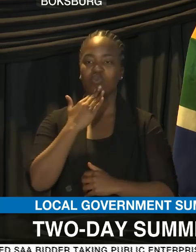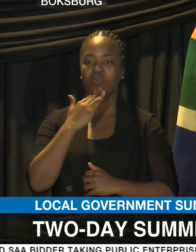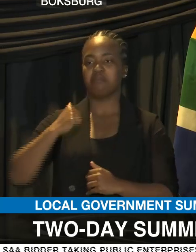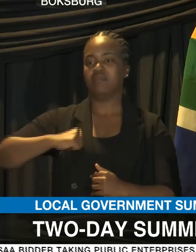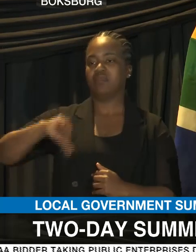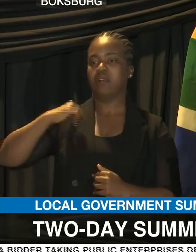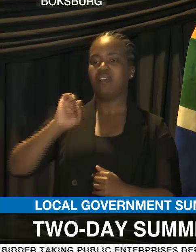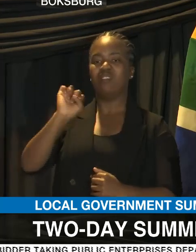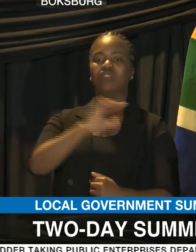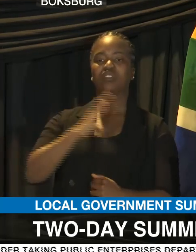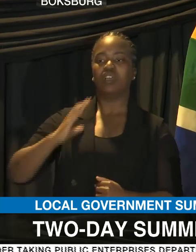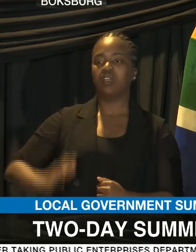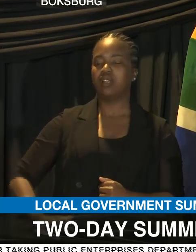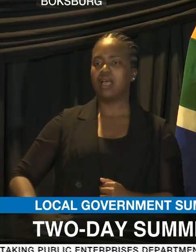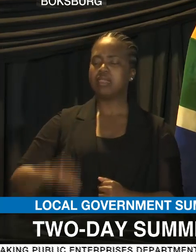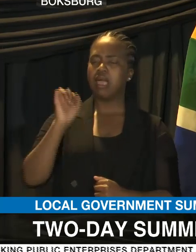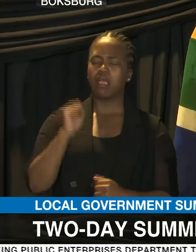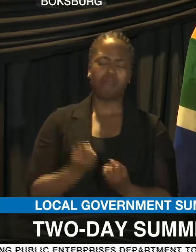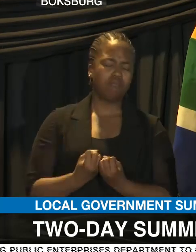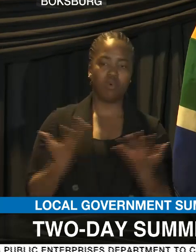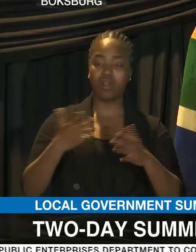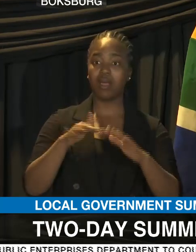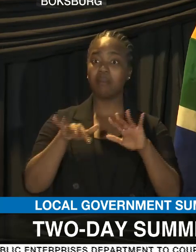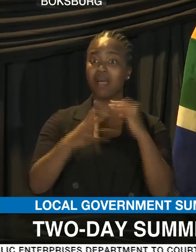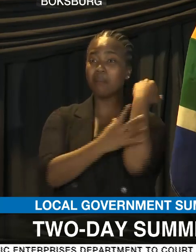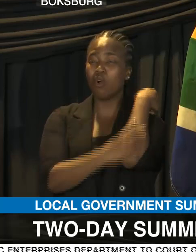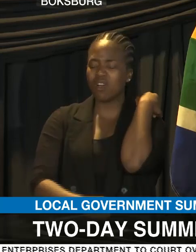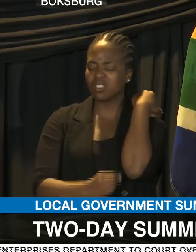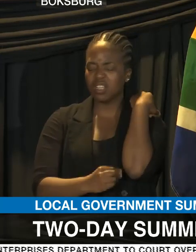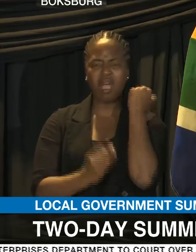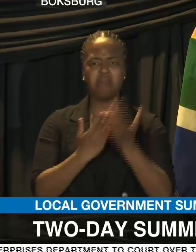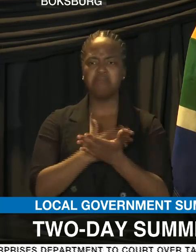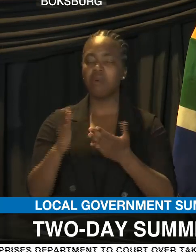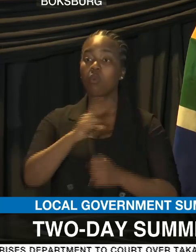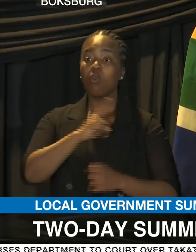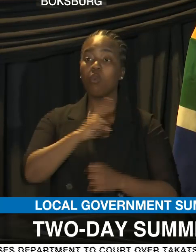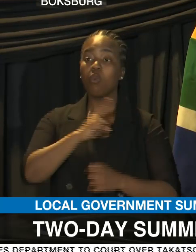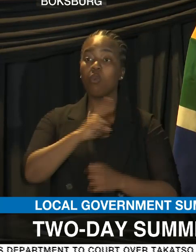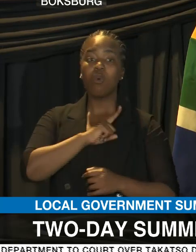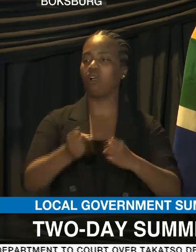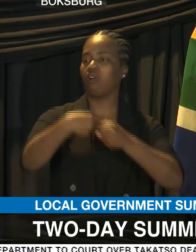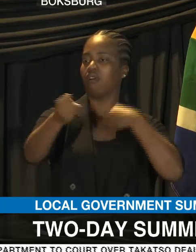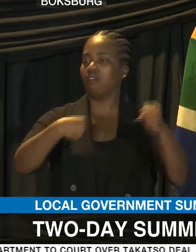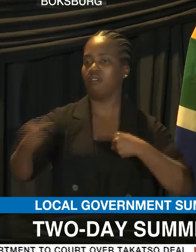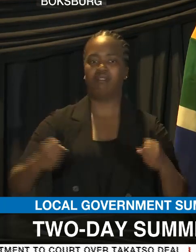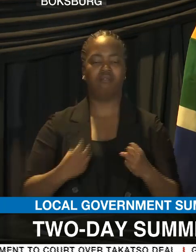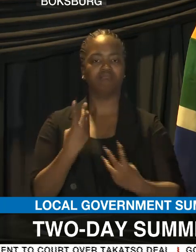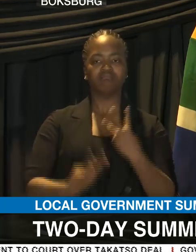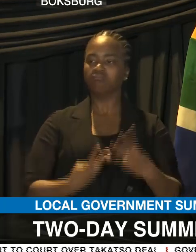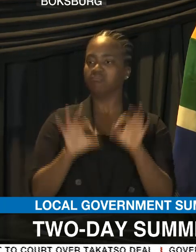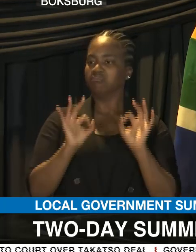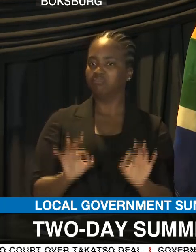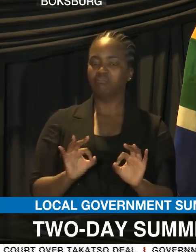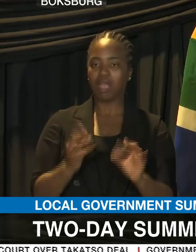that, they were able to lift millions of people out of poverty. by constructing a set